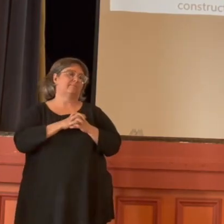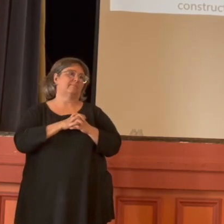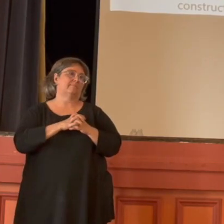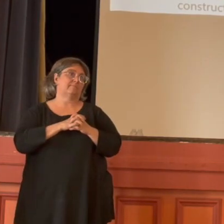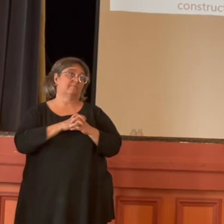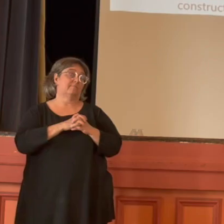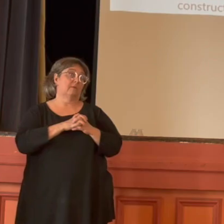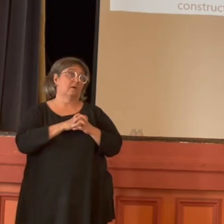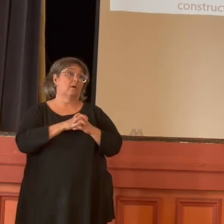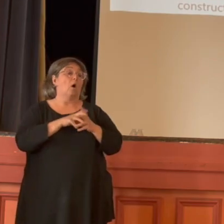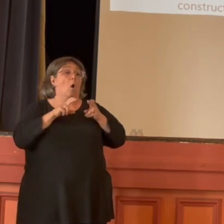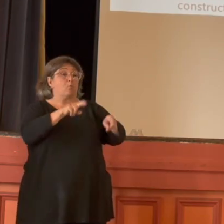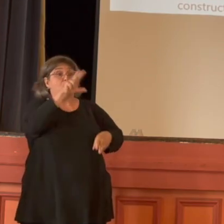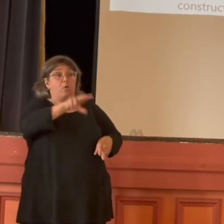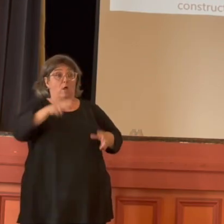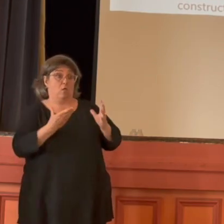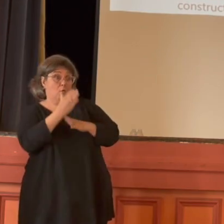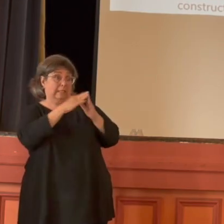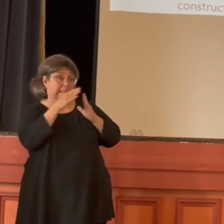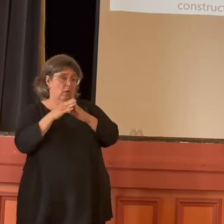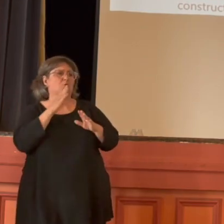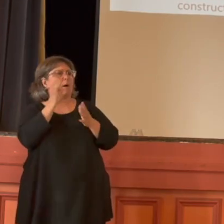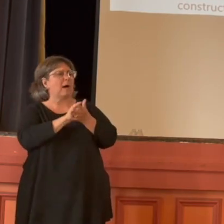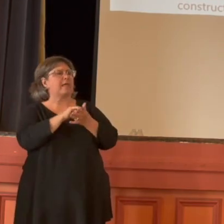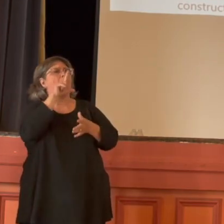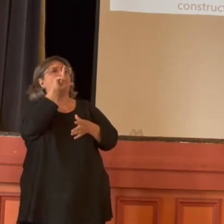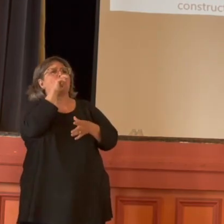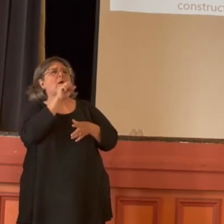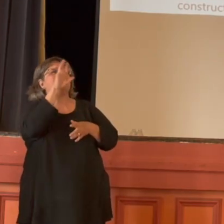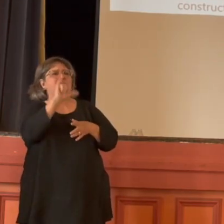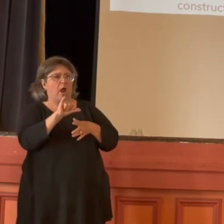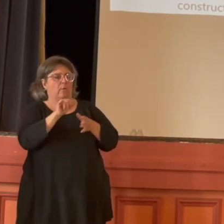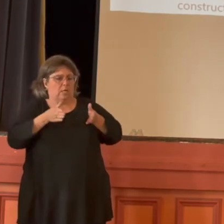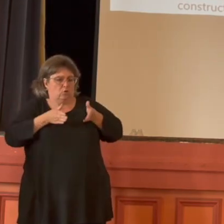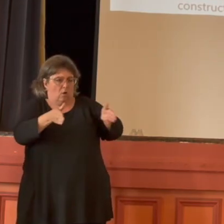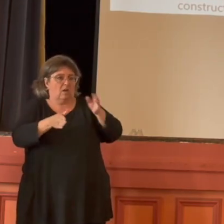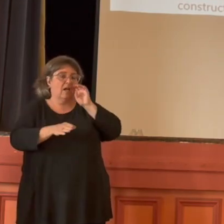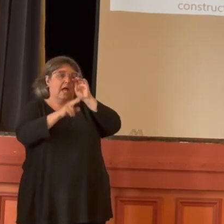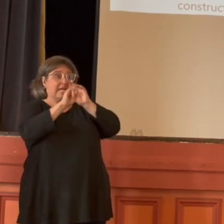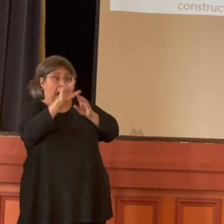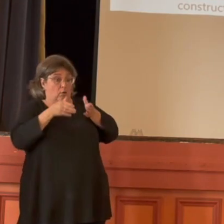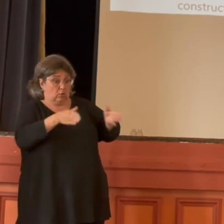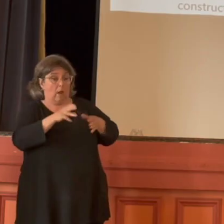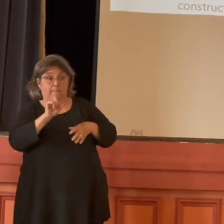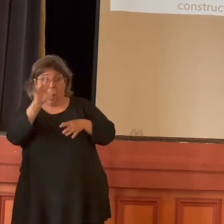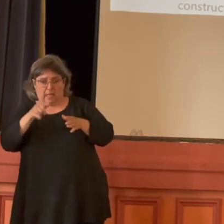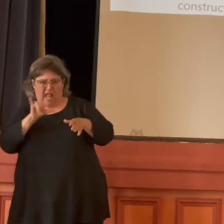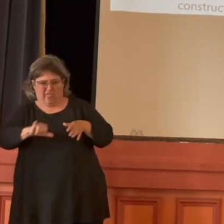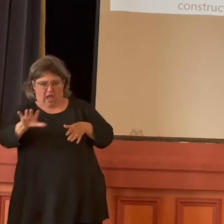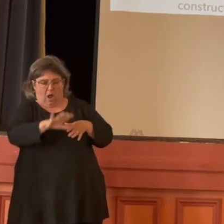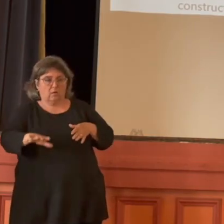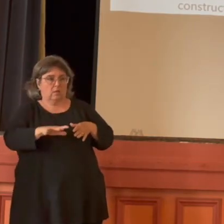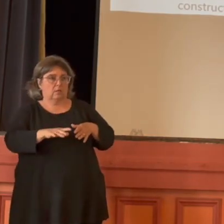When the 33 came through the city, we talked about that bird and ferry trunk that ran from Niagara Street to Bailey. It